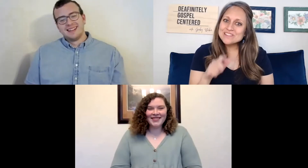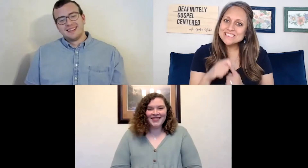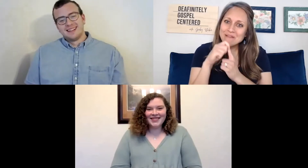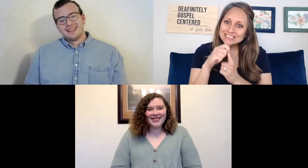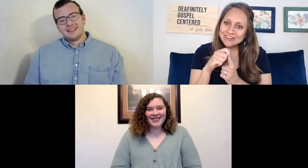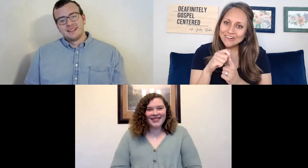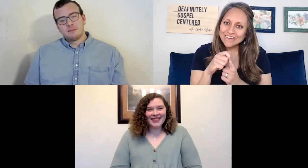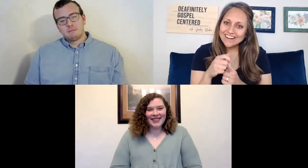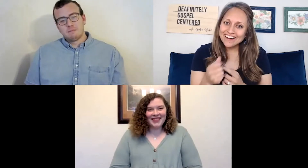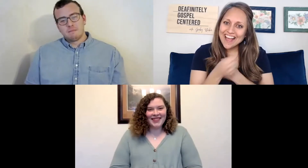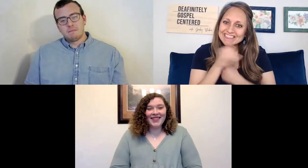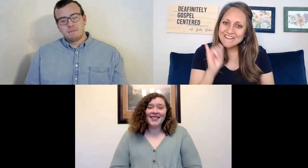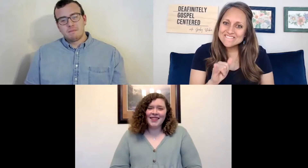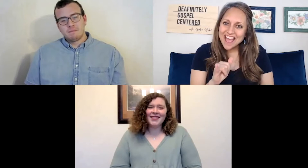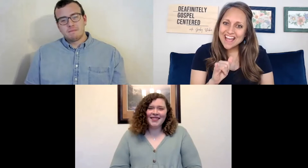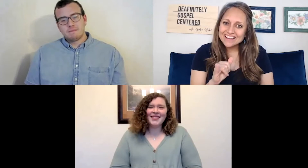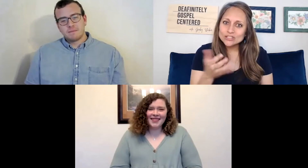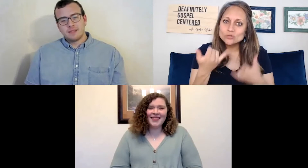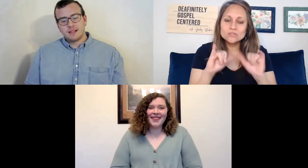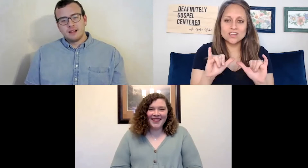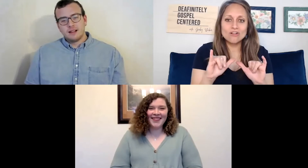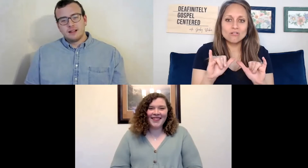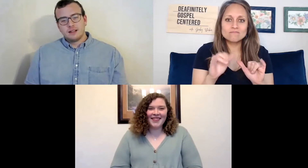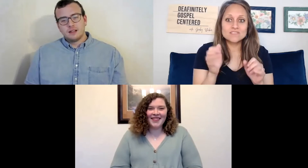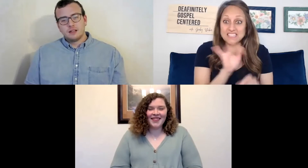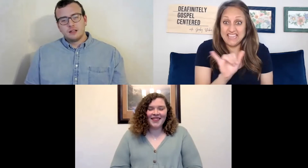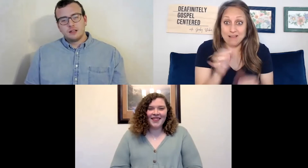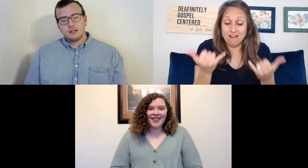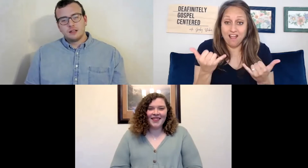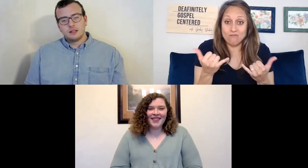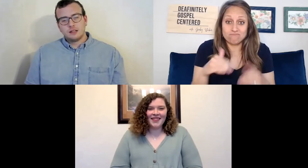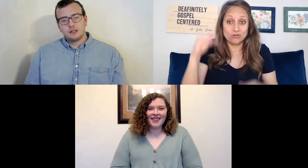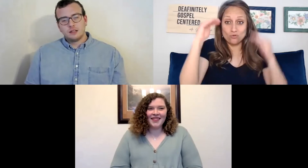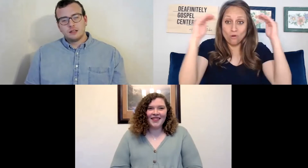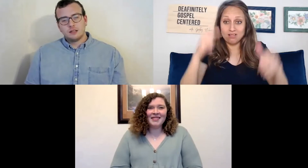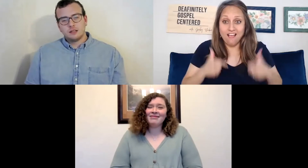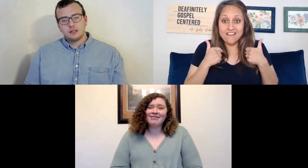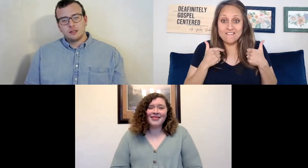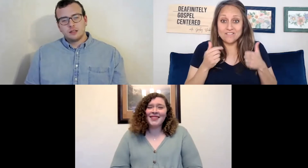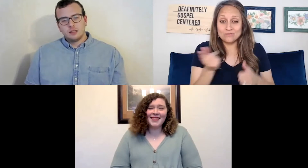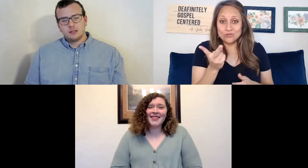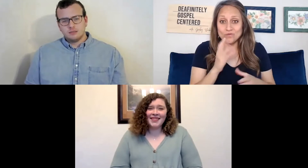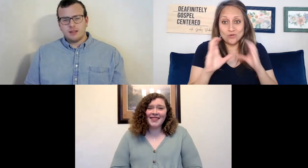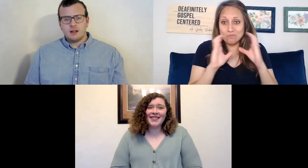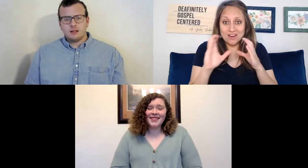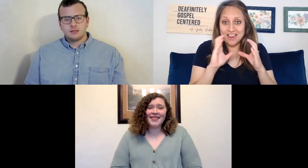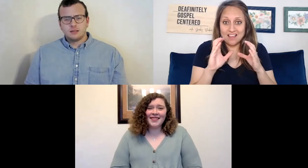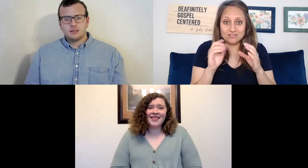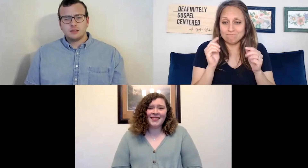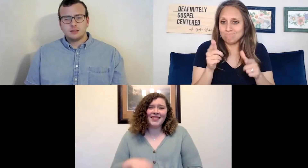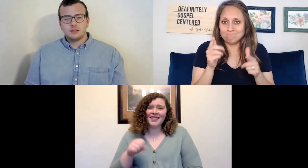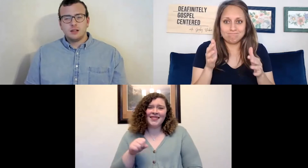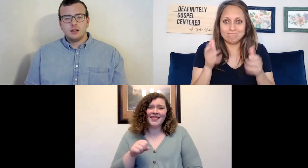Wow, that is so unique, to have that with somebody else. And I guess,